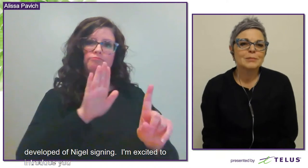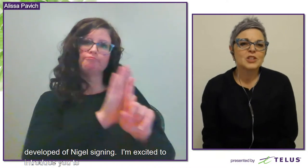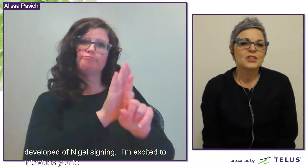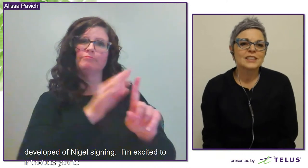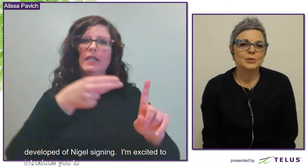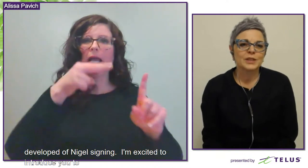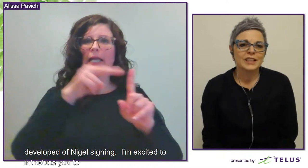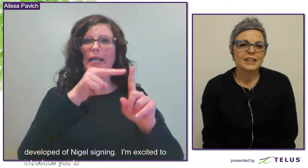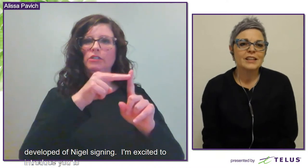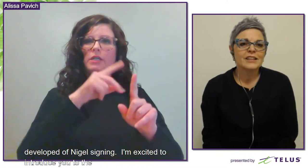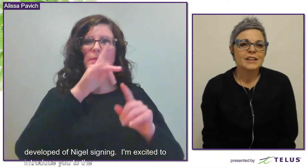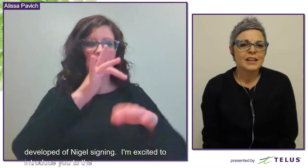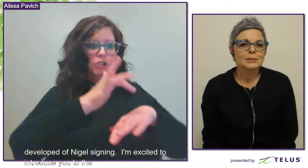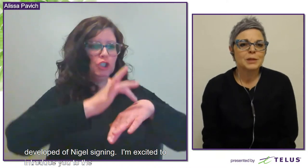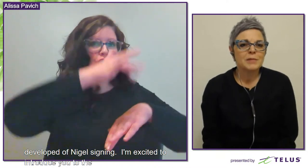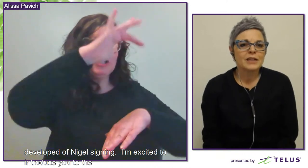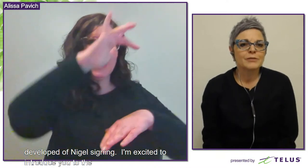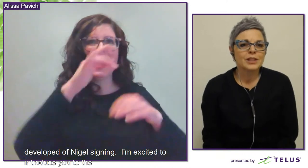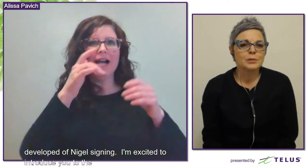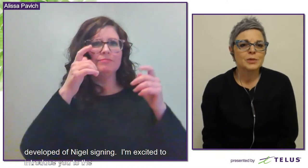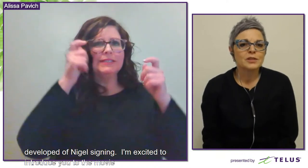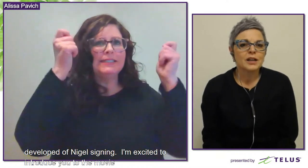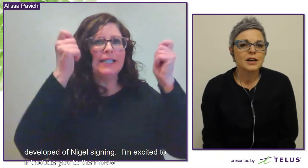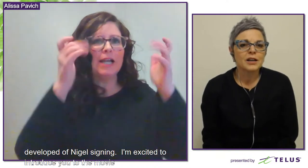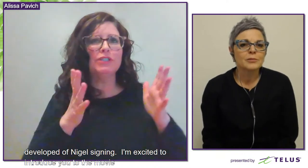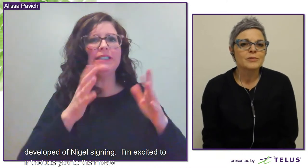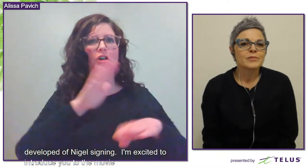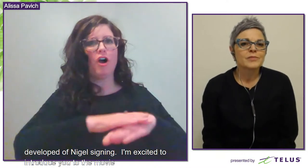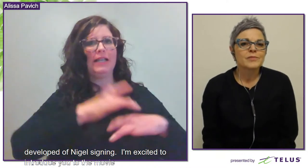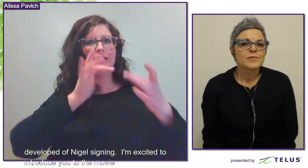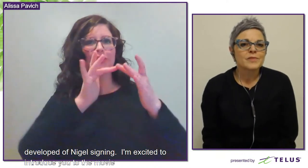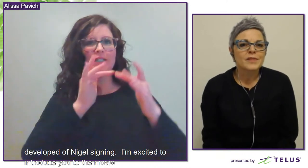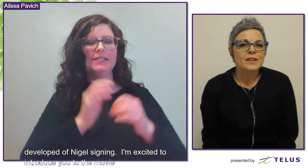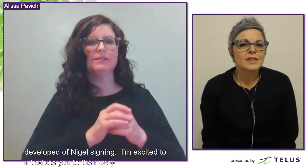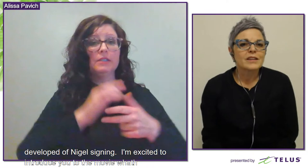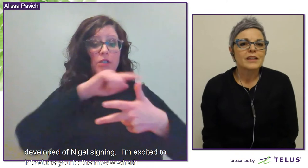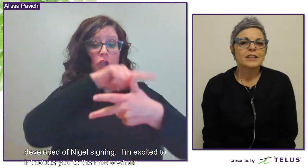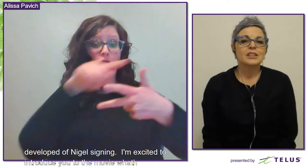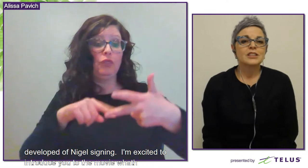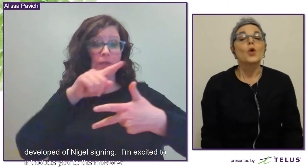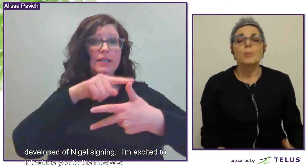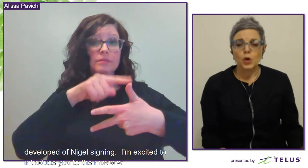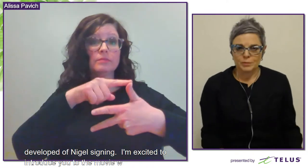And this special screening has been made available